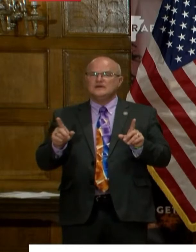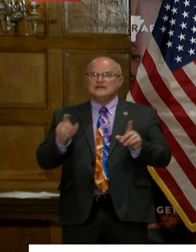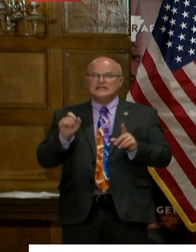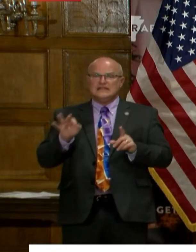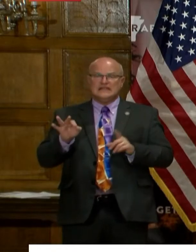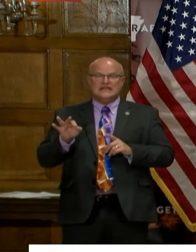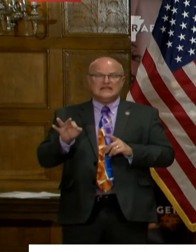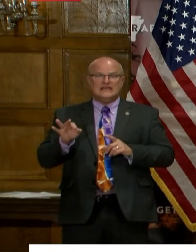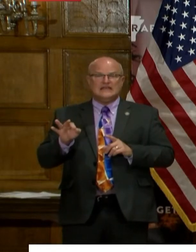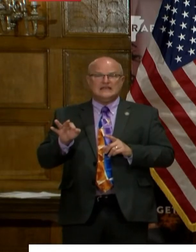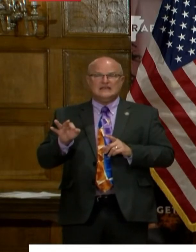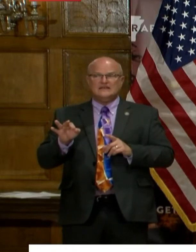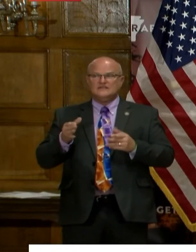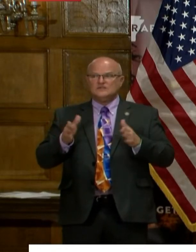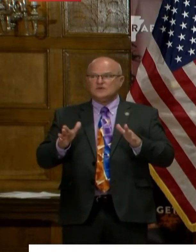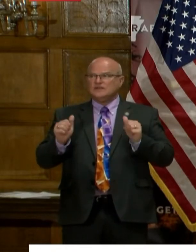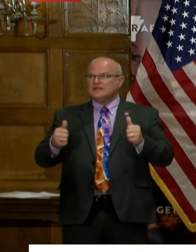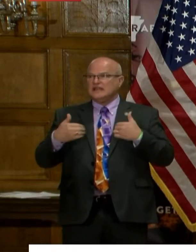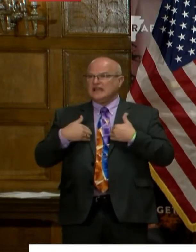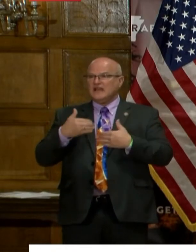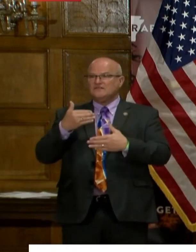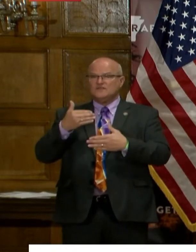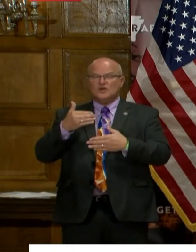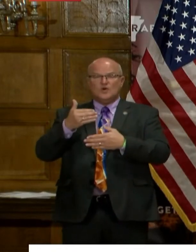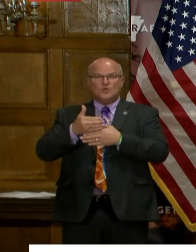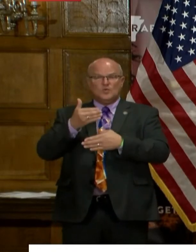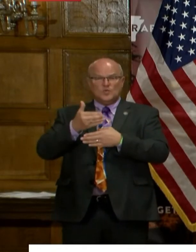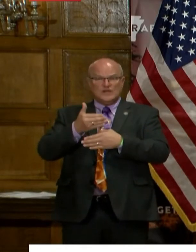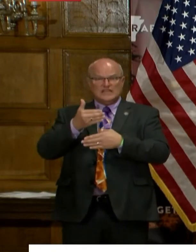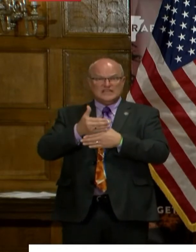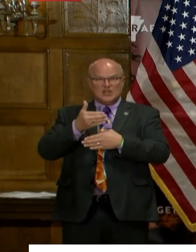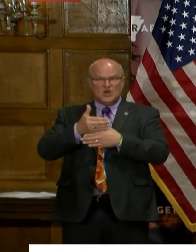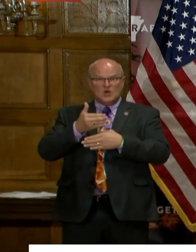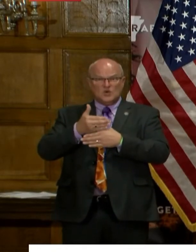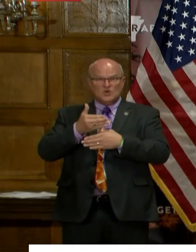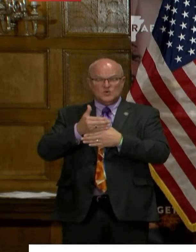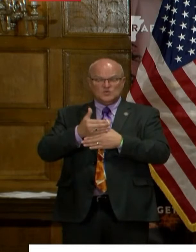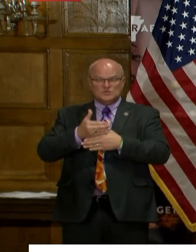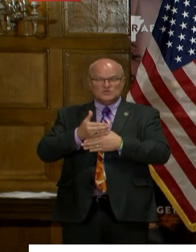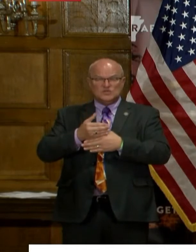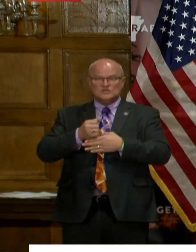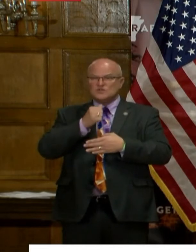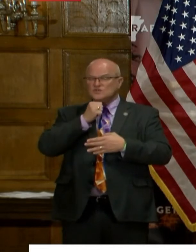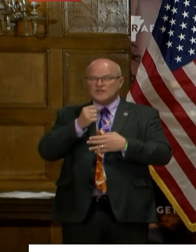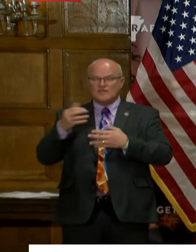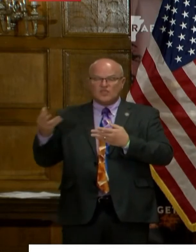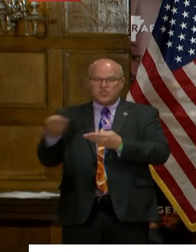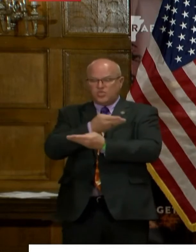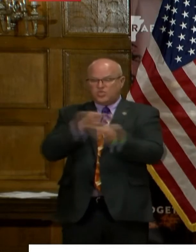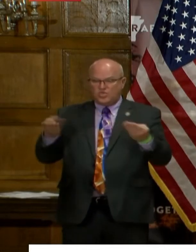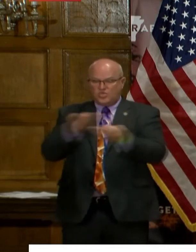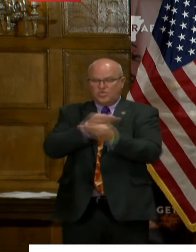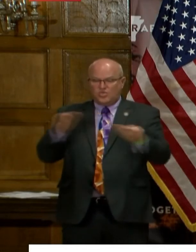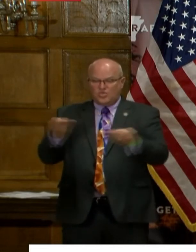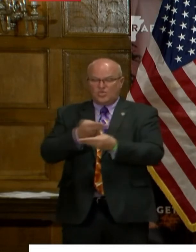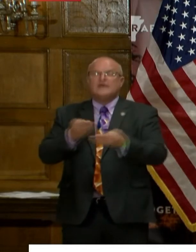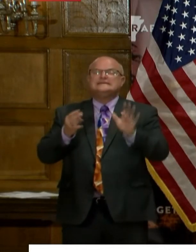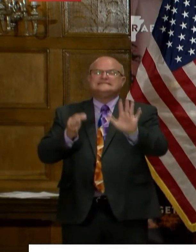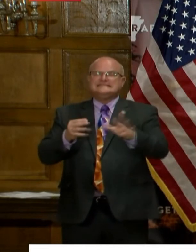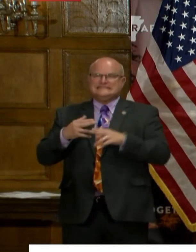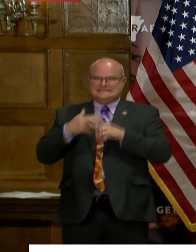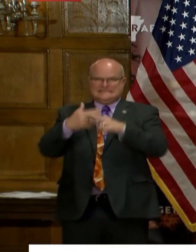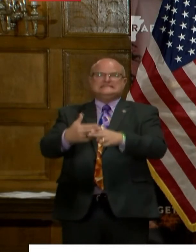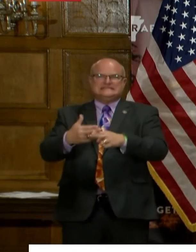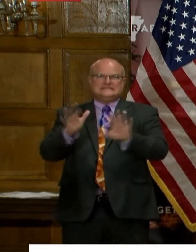If there's ways that you can have windows so the crowds are not exchanging constantly, I think that's what it's referring